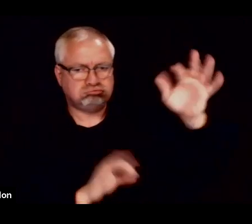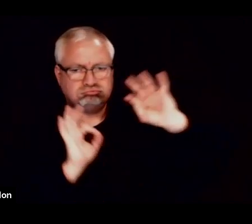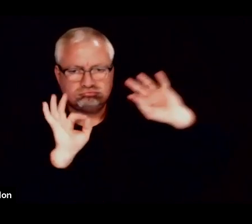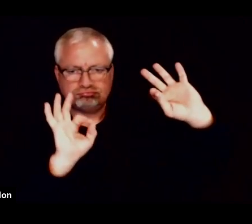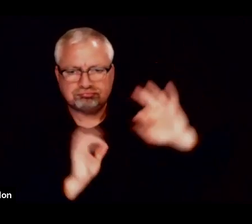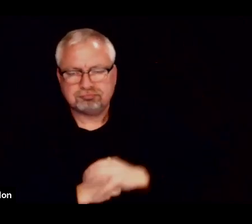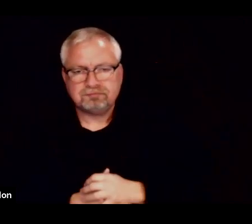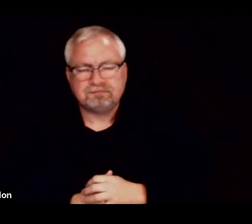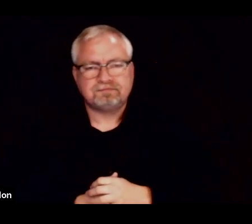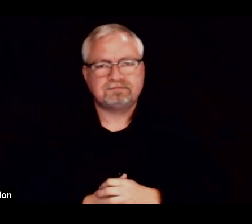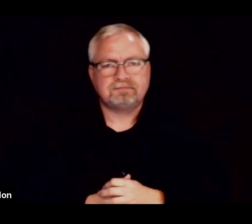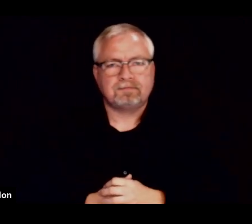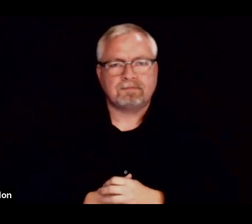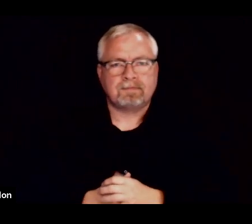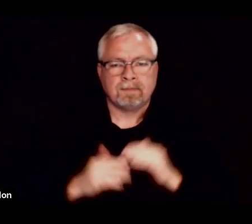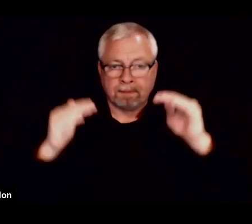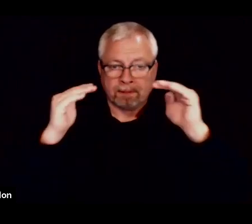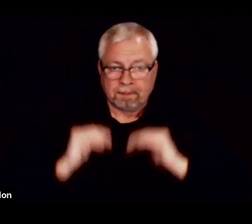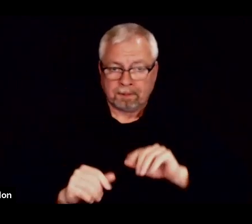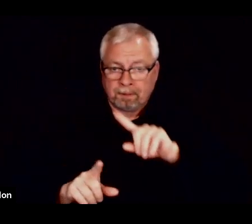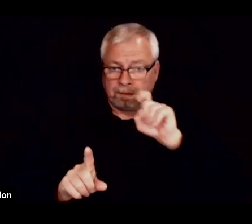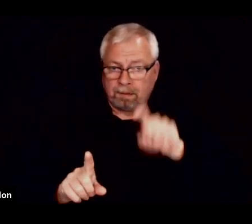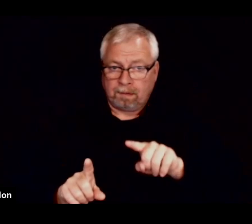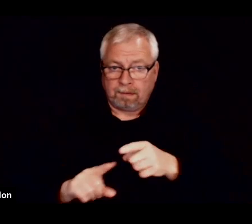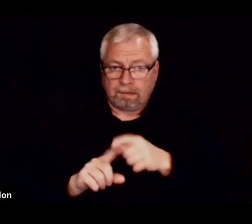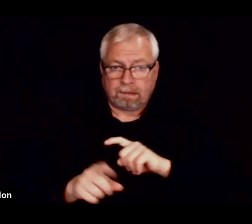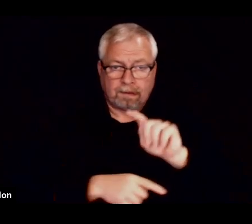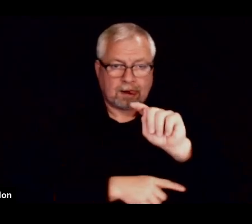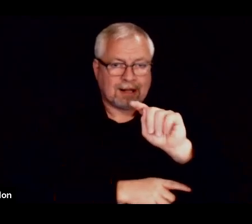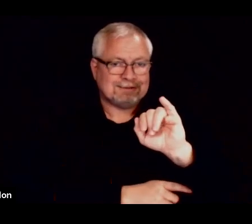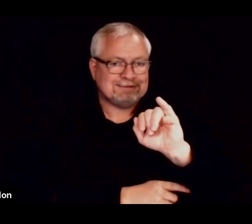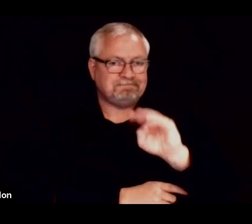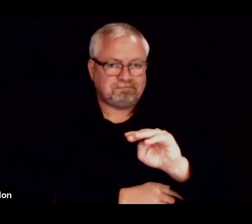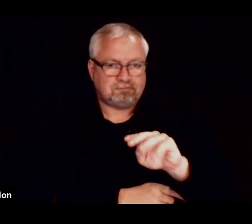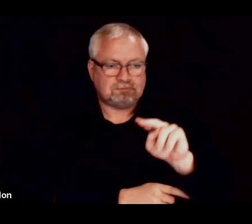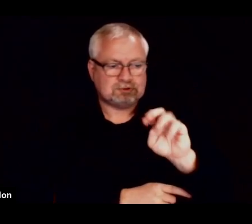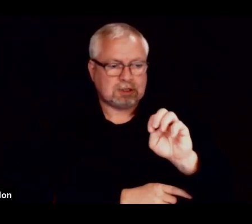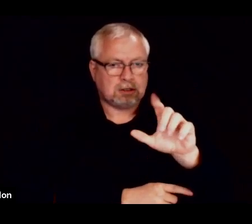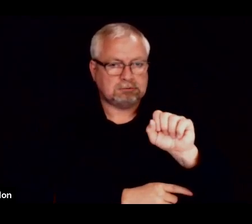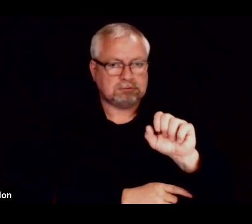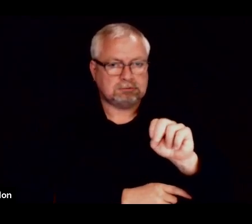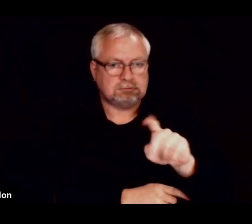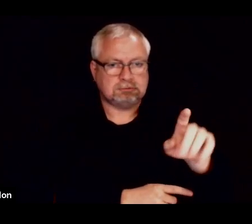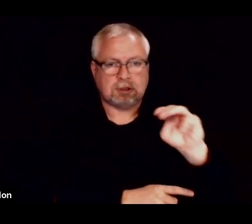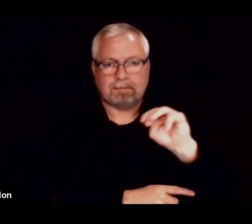Your next question comes from the line of Tim Nelson, PR News.